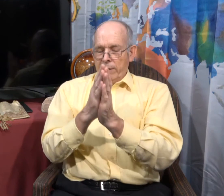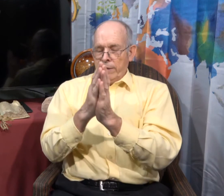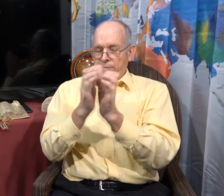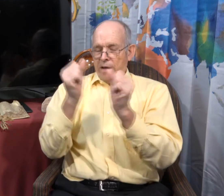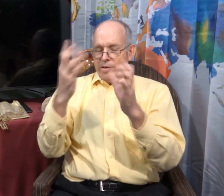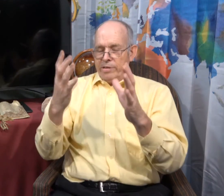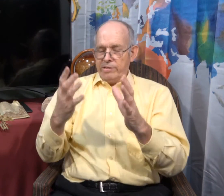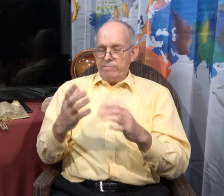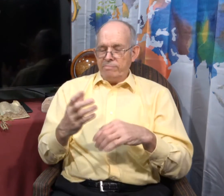Father,